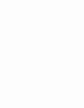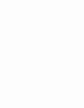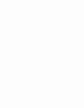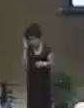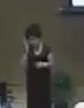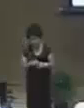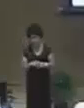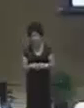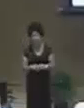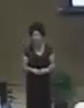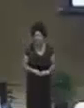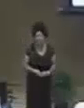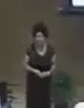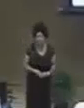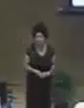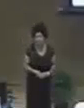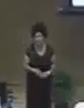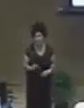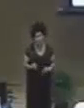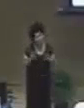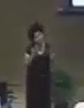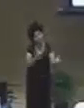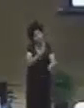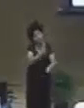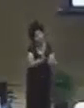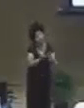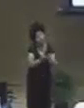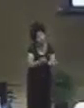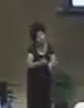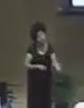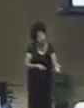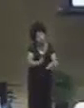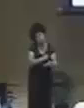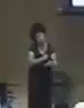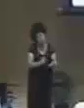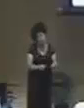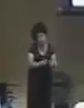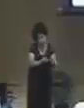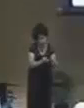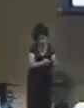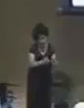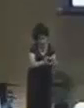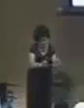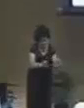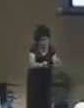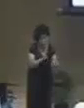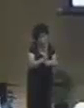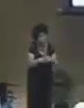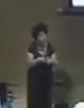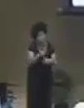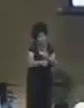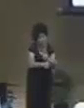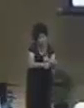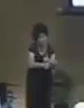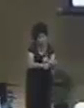much fitted into the model. Here's your introductory book, and you'll write an introductory section, you'll talk about your assessment,